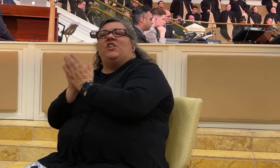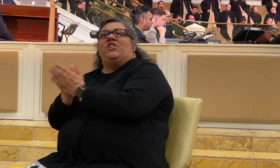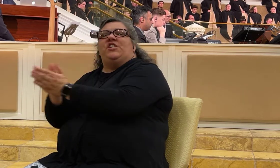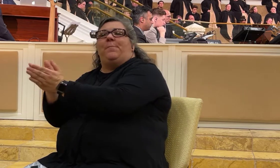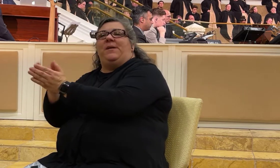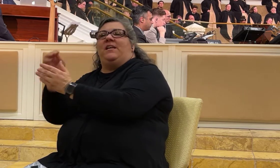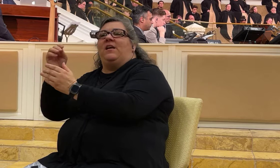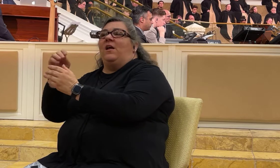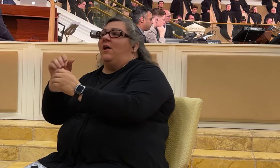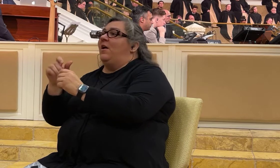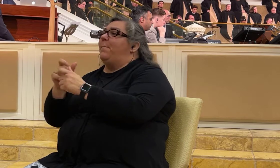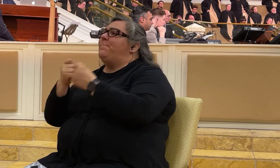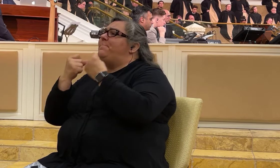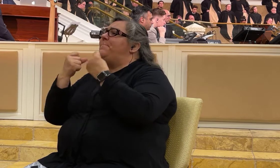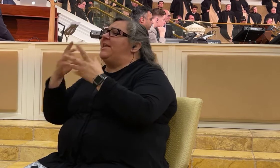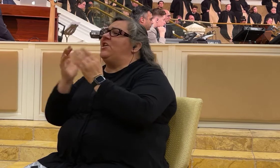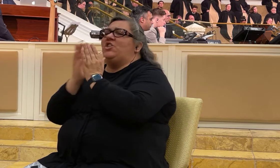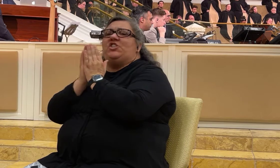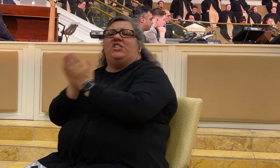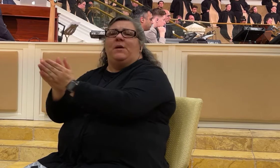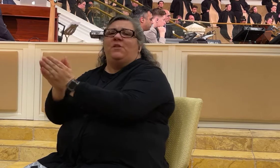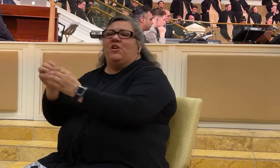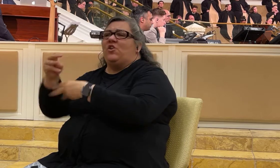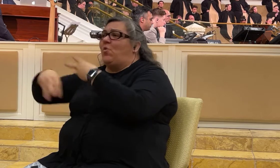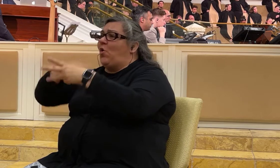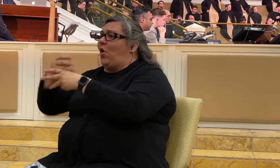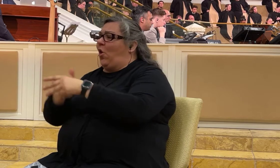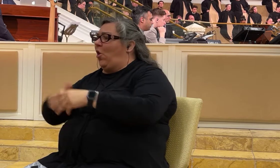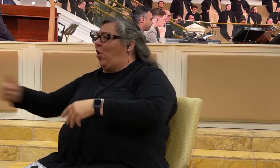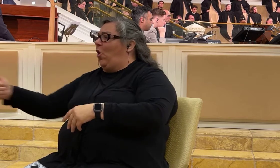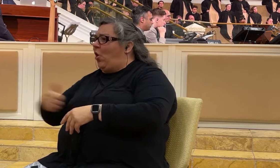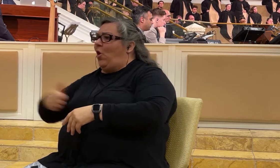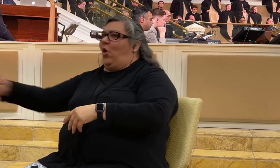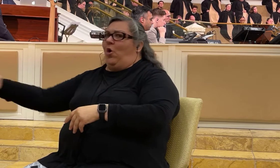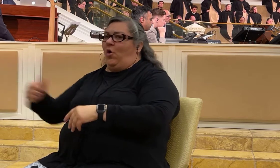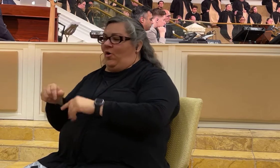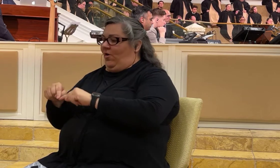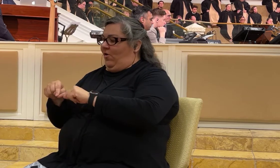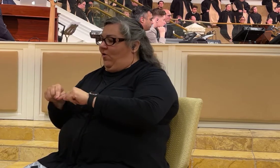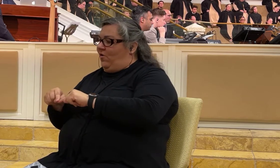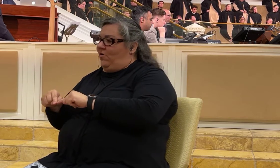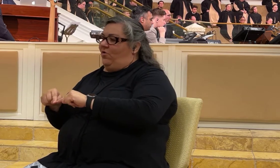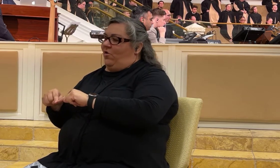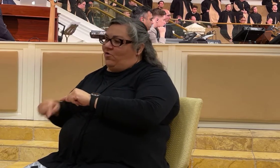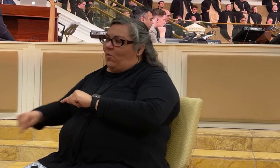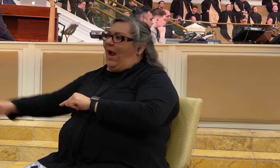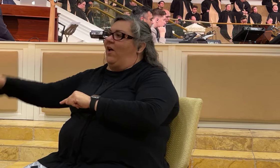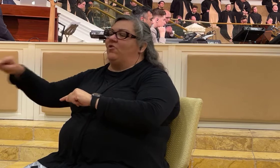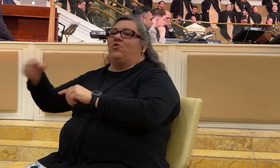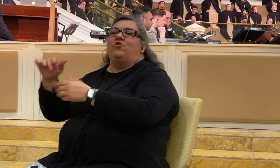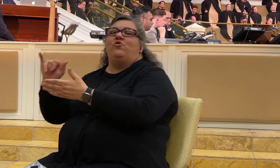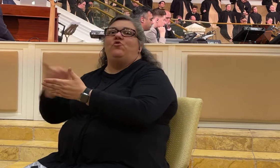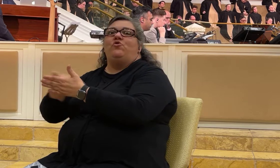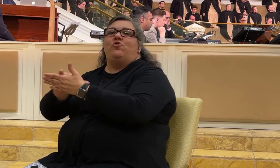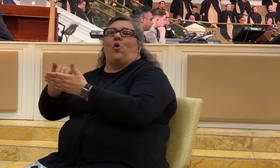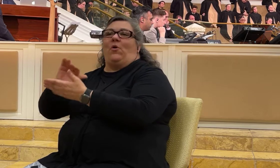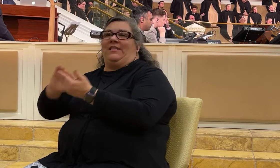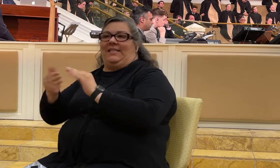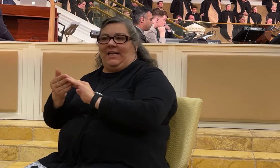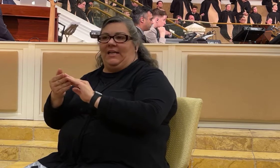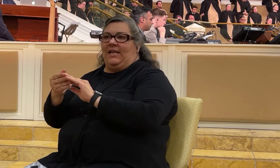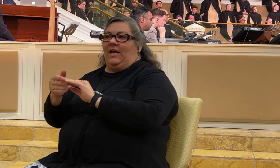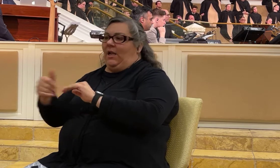of the world that go all the way to New York City. If you go down to the Dead